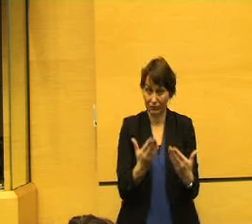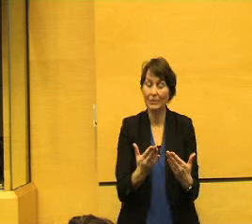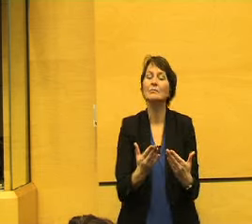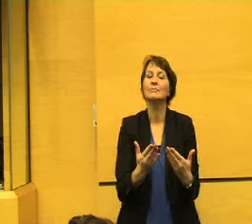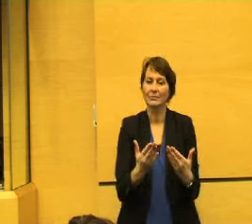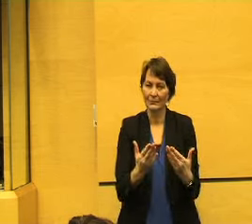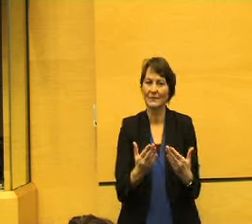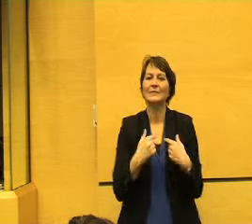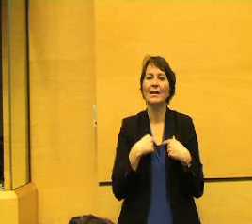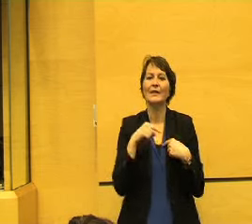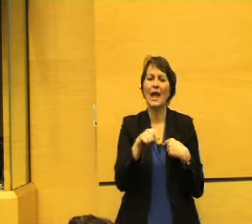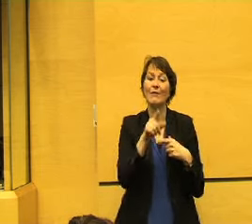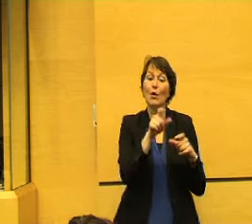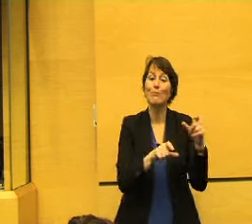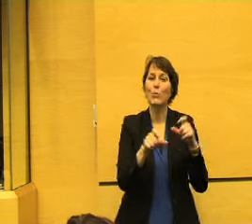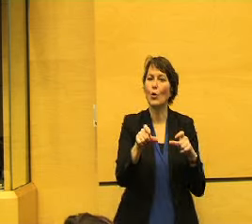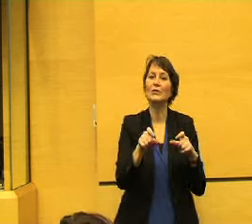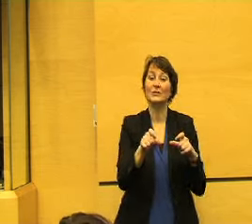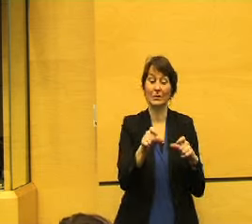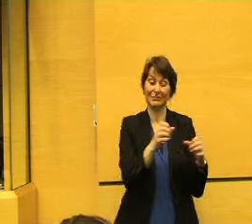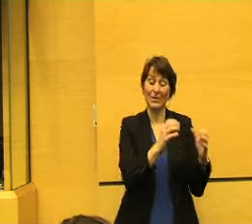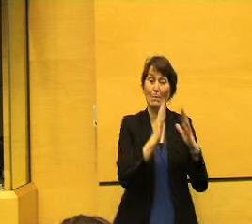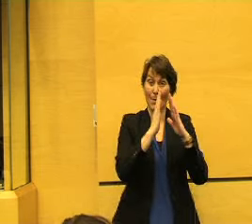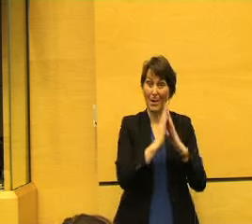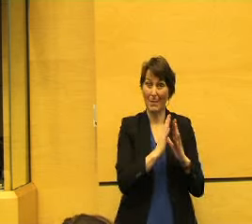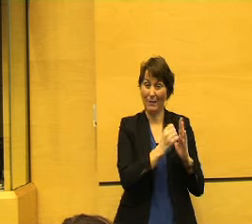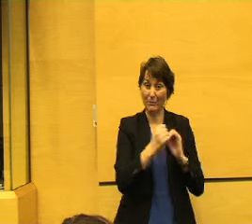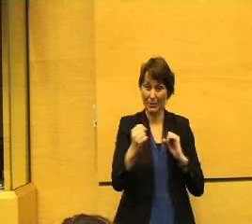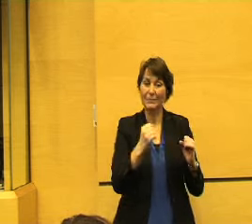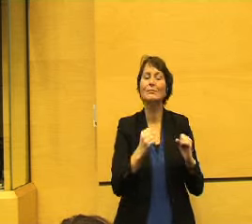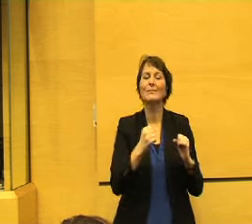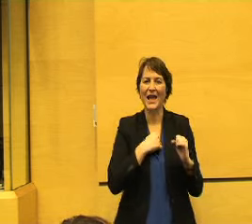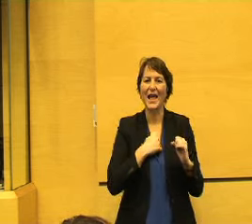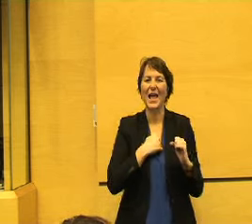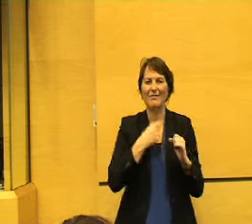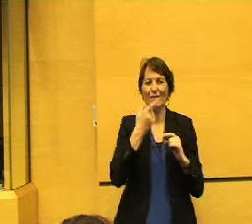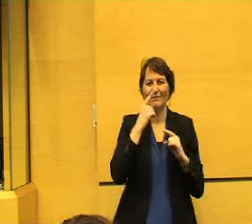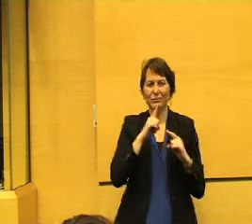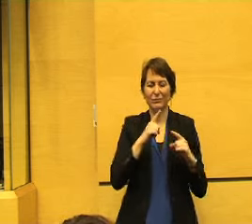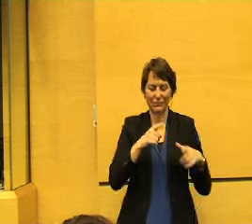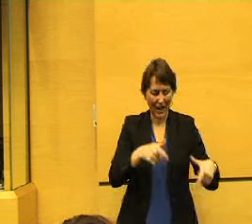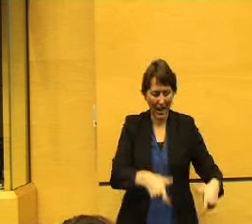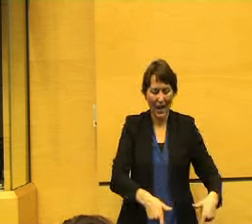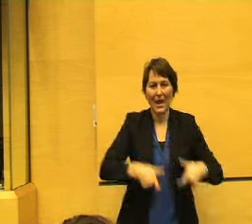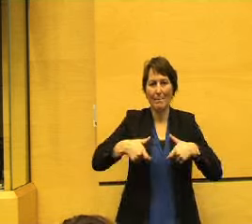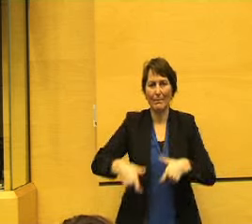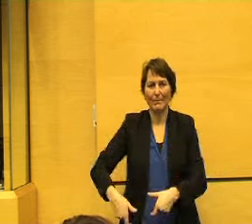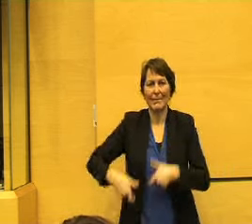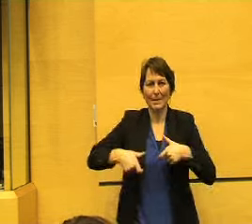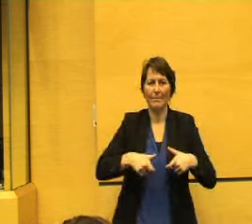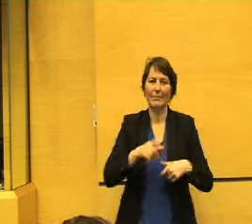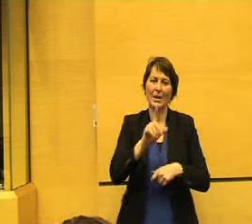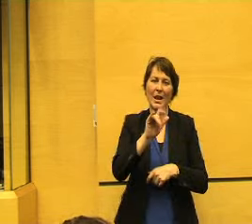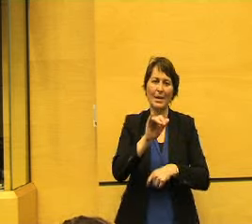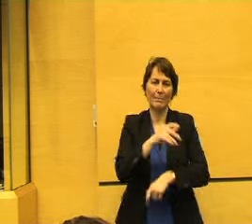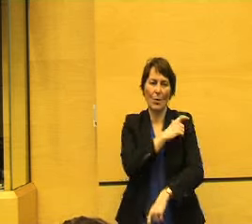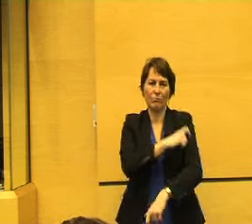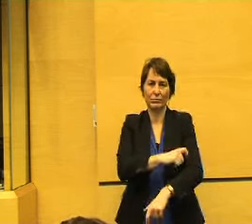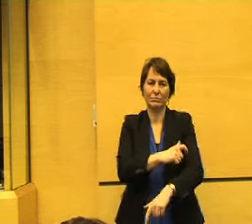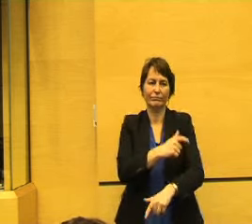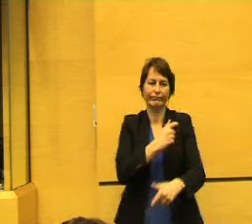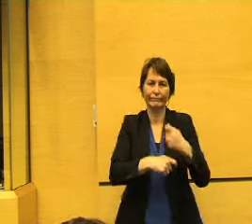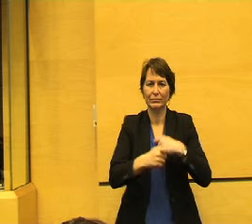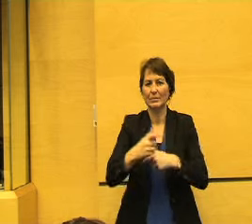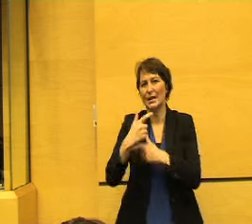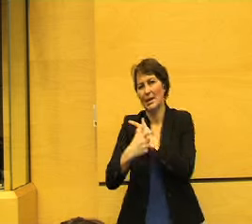artificial limbs to the displaced persons and training on the production of artificial limbs and other assistive